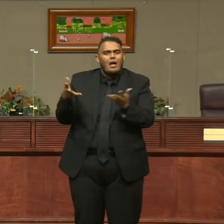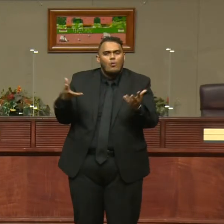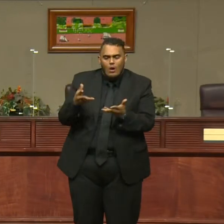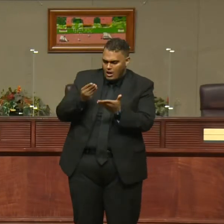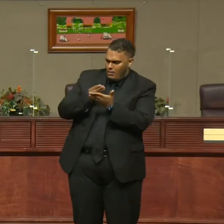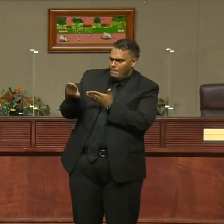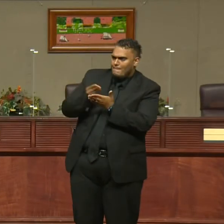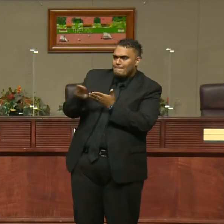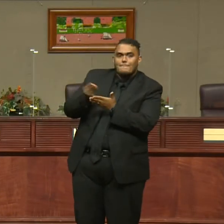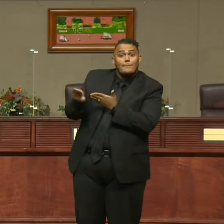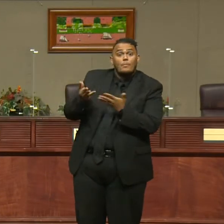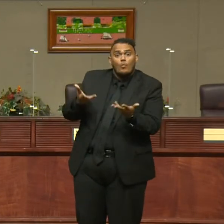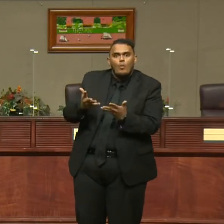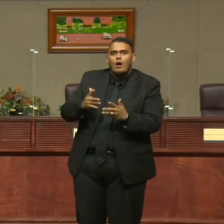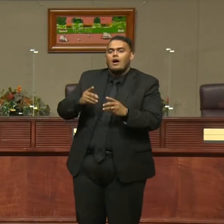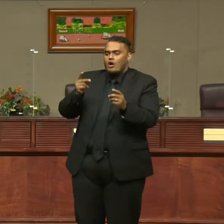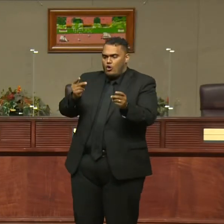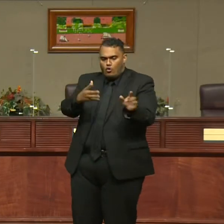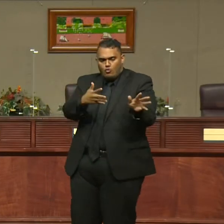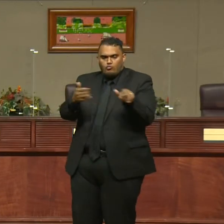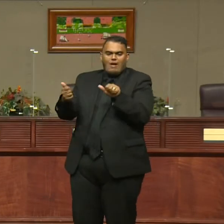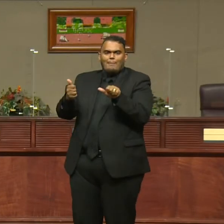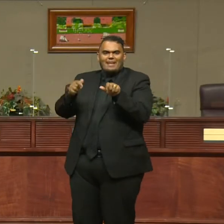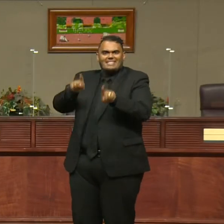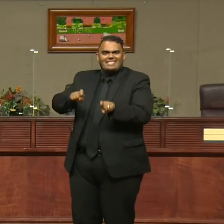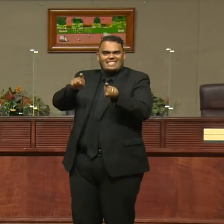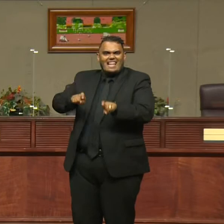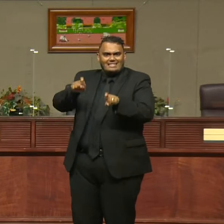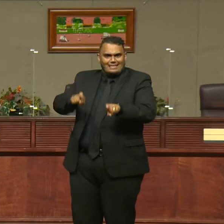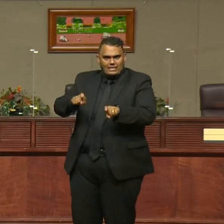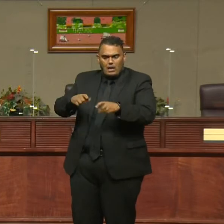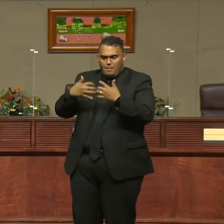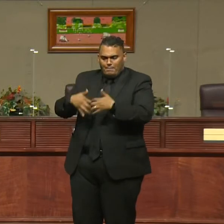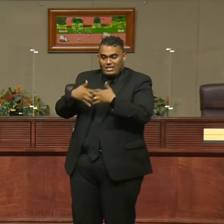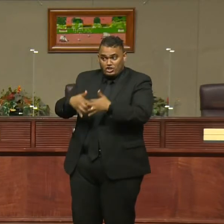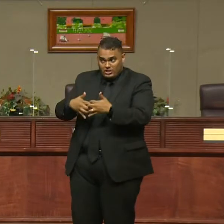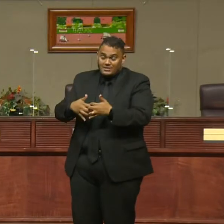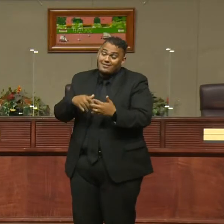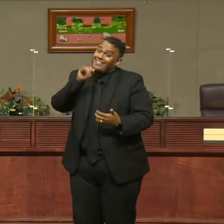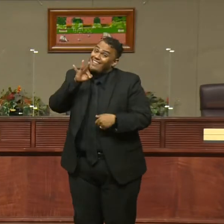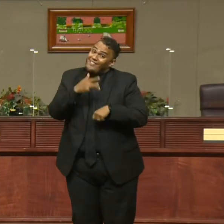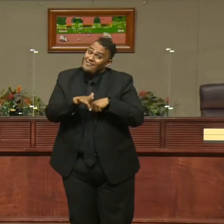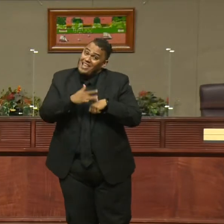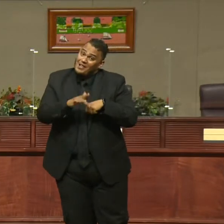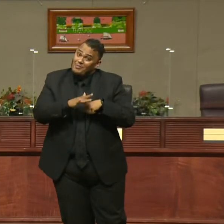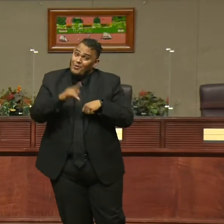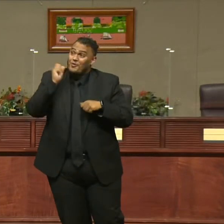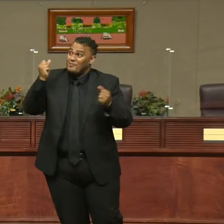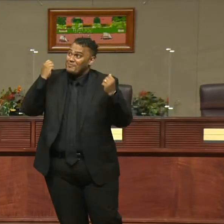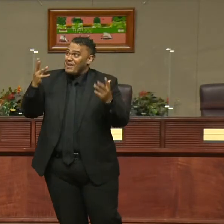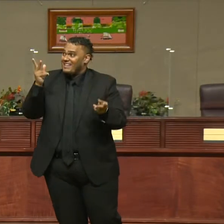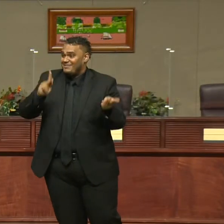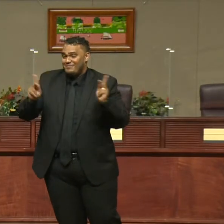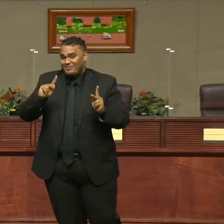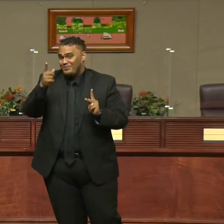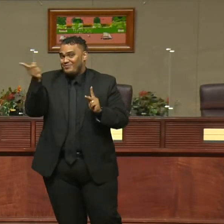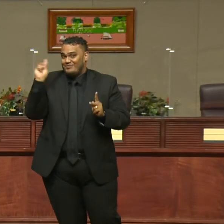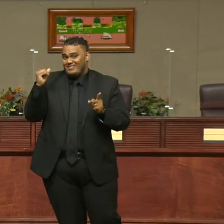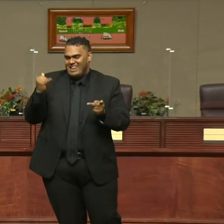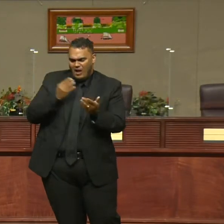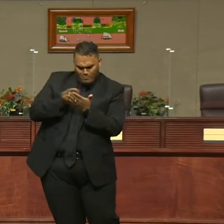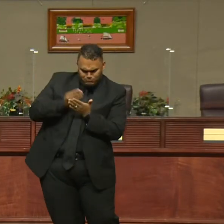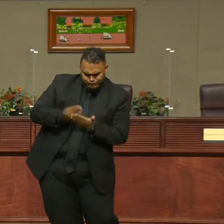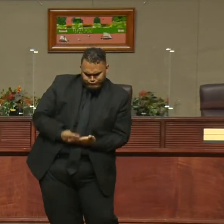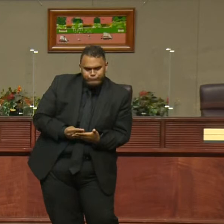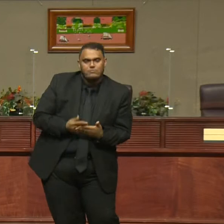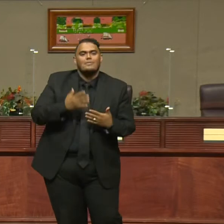machines if they are available, because everyone wants it, that we will be able to have it at least in some of the schools, if not in